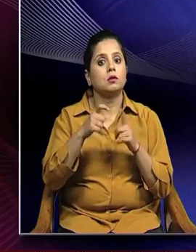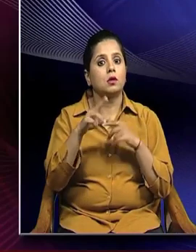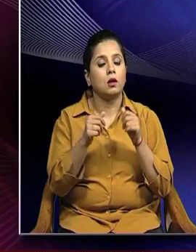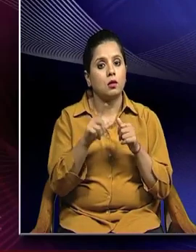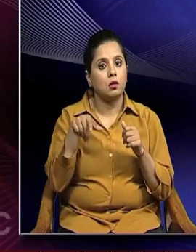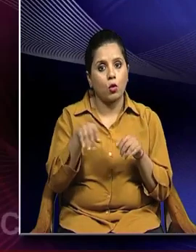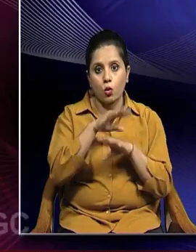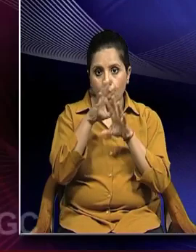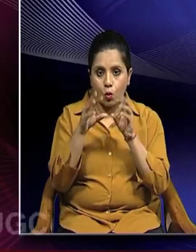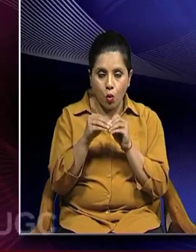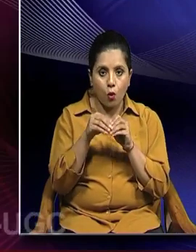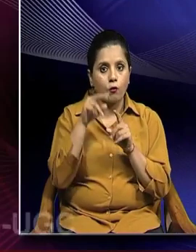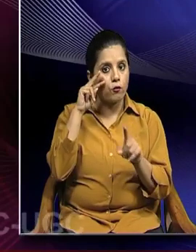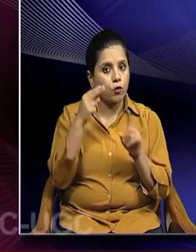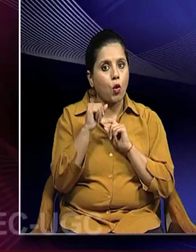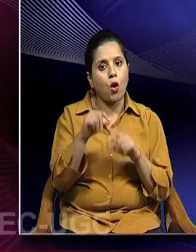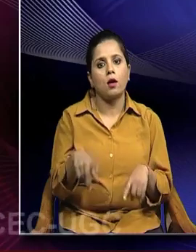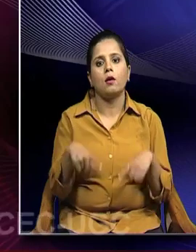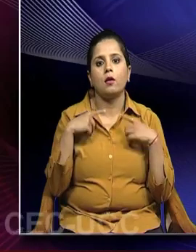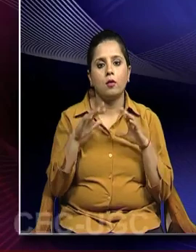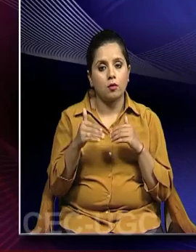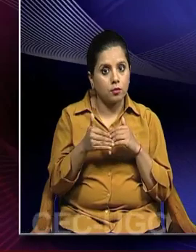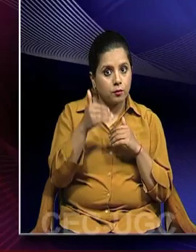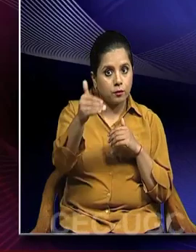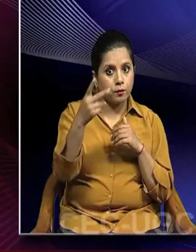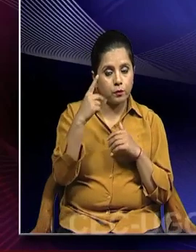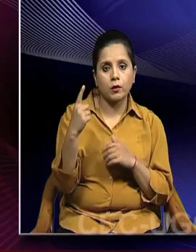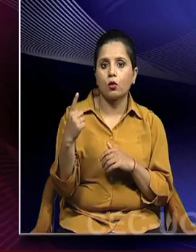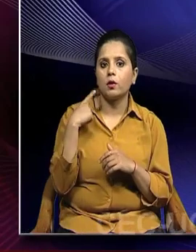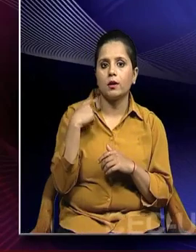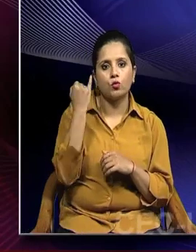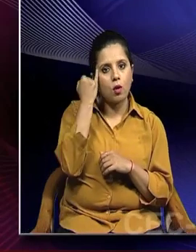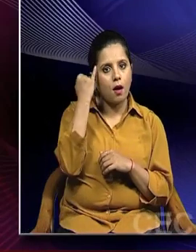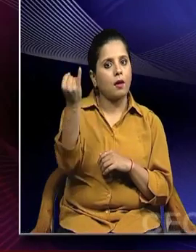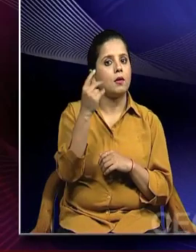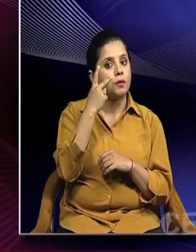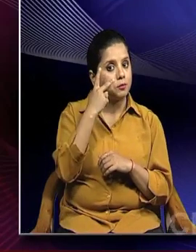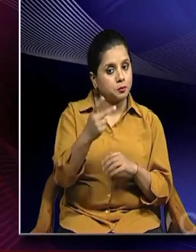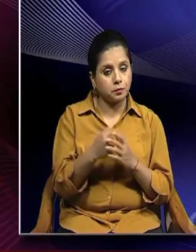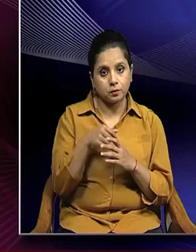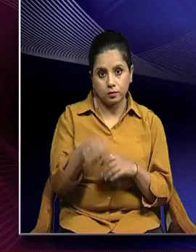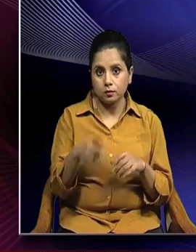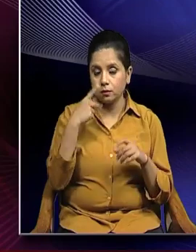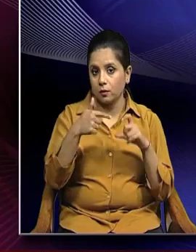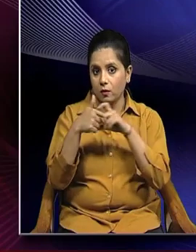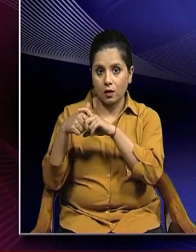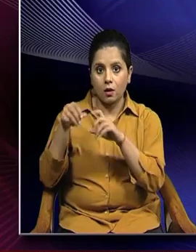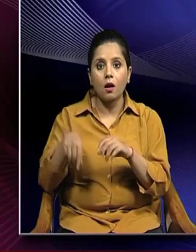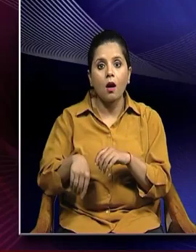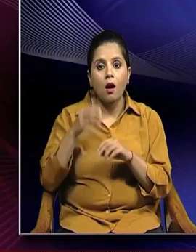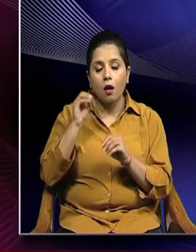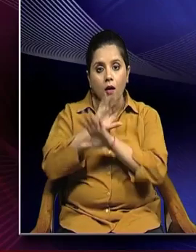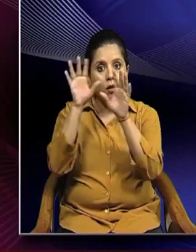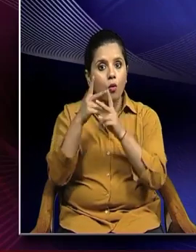taking holistic view of life. Now moving ahead to the leadership idea from the Eastern awakening